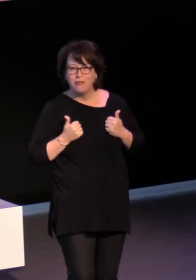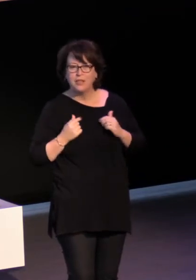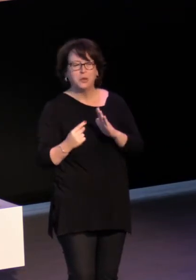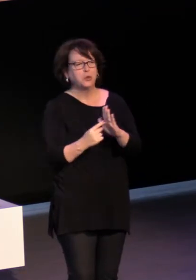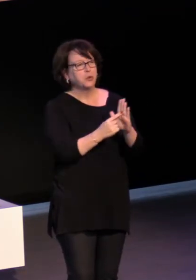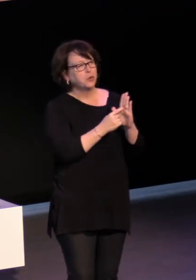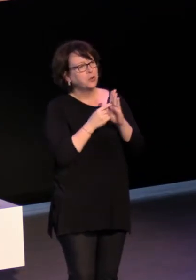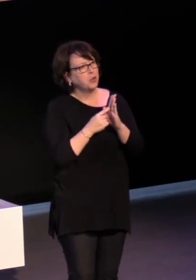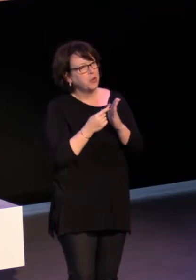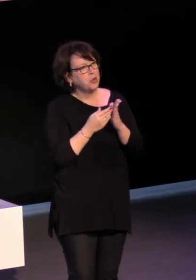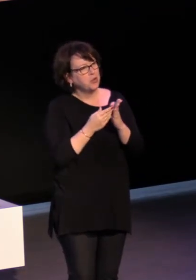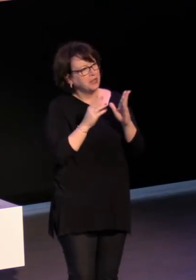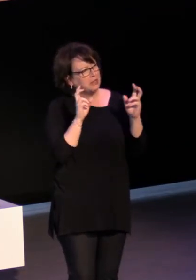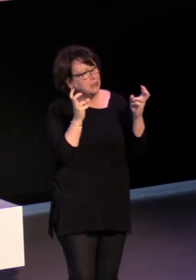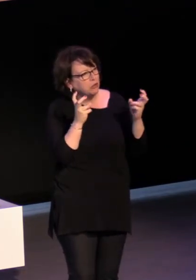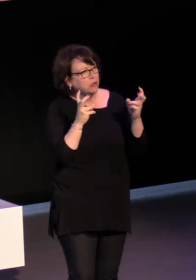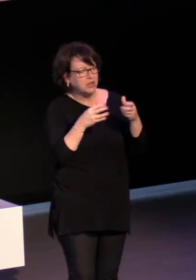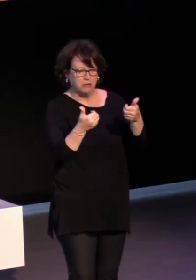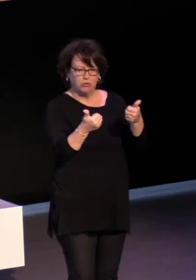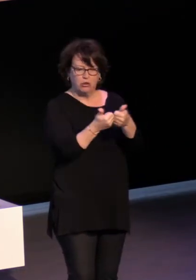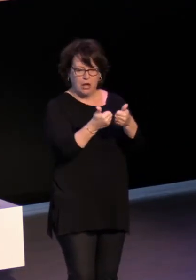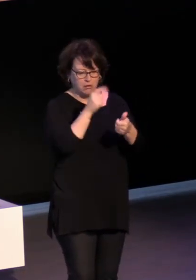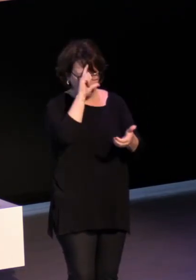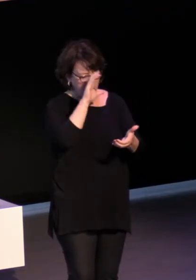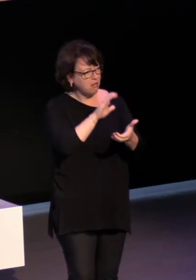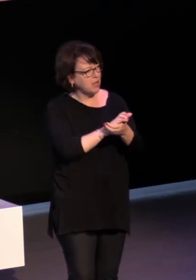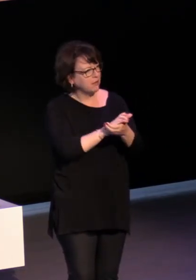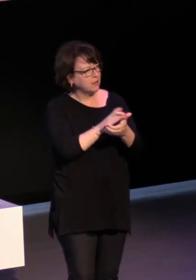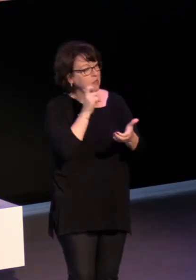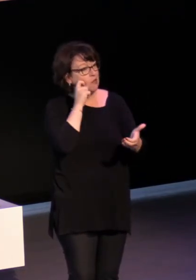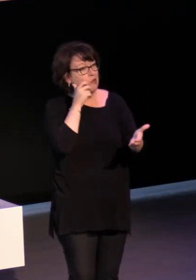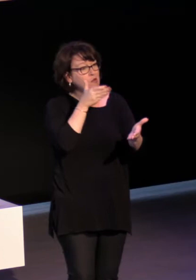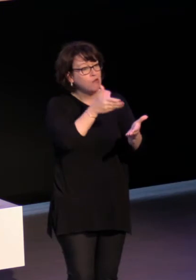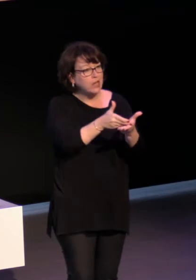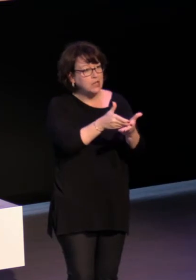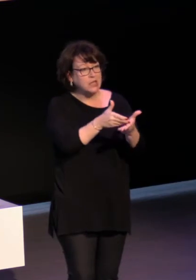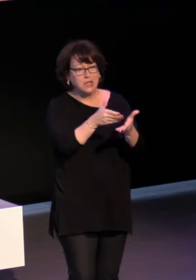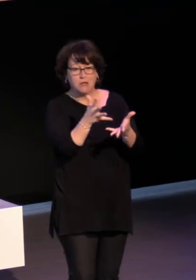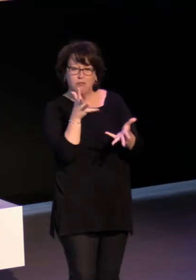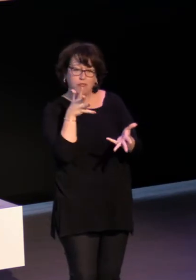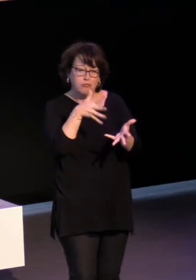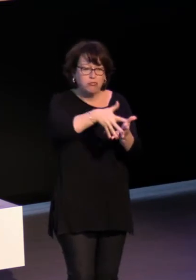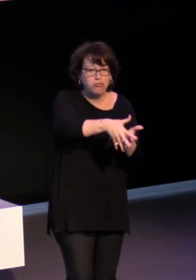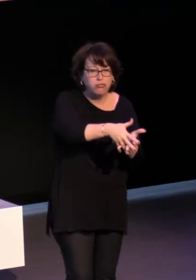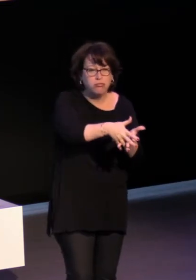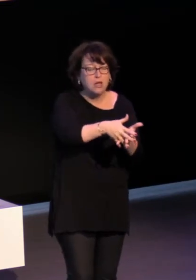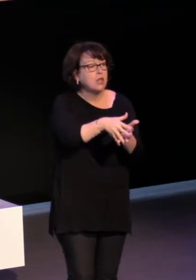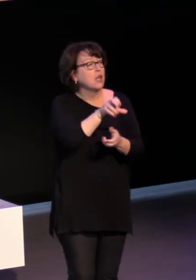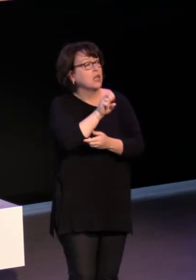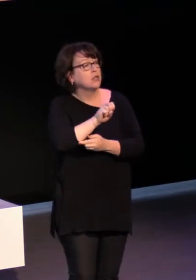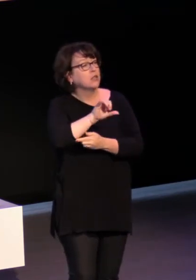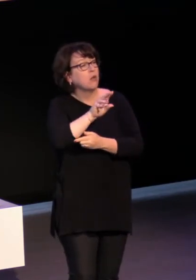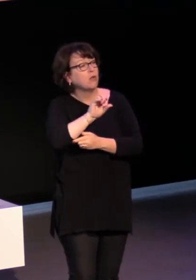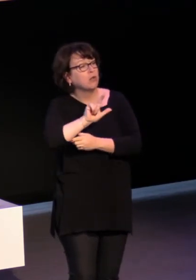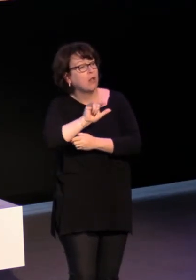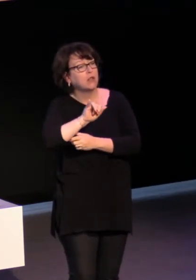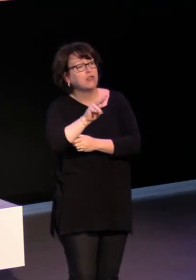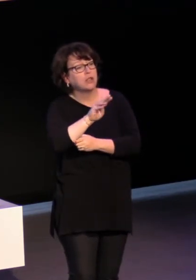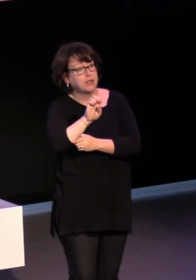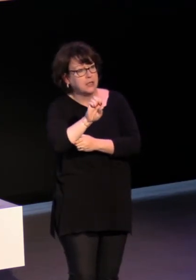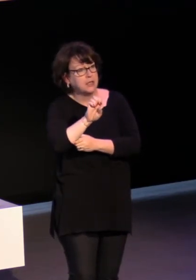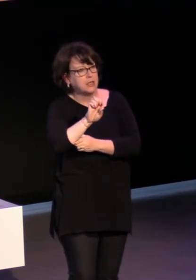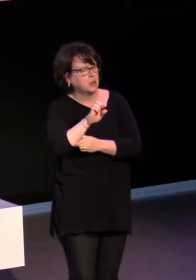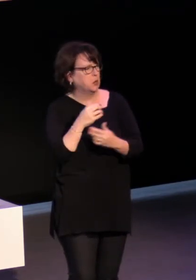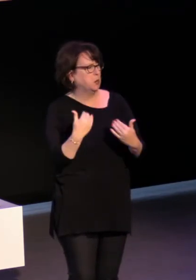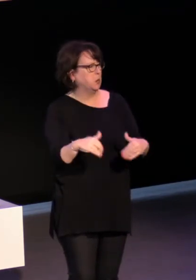challenge issues of gender identity, racism, immigration, and social justice, to name a few. There's an